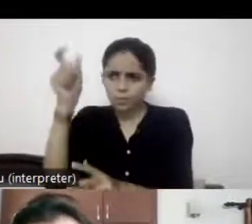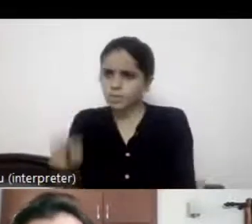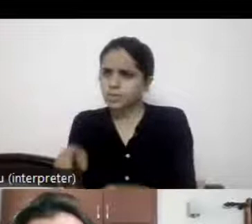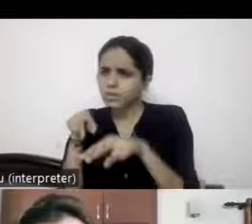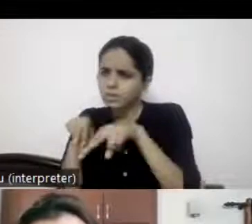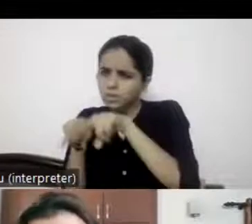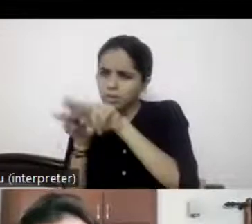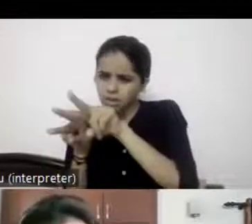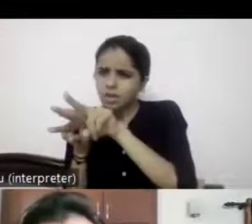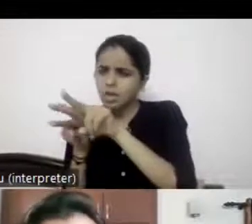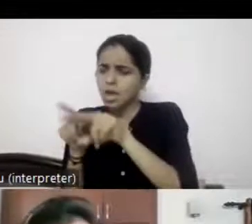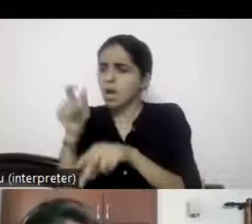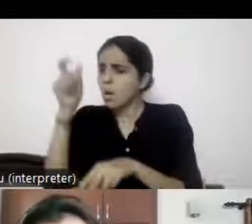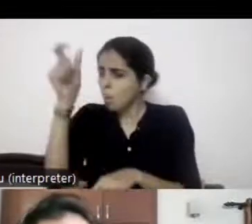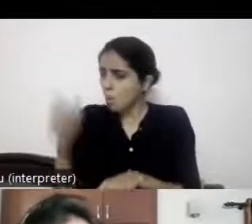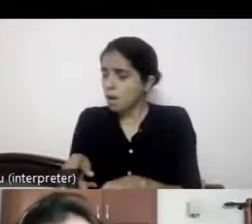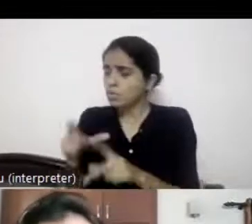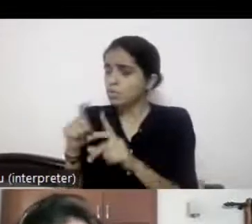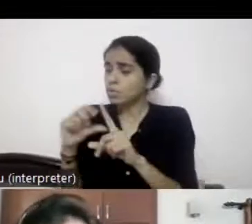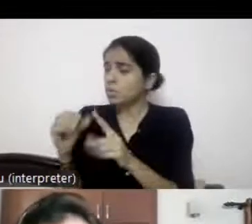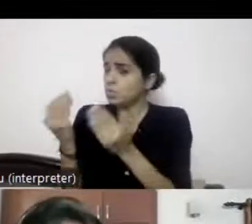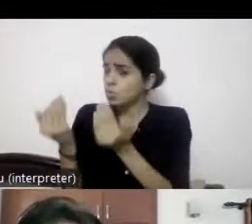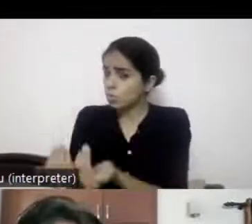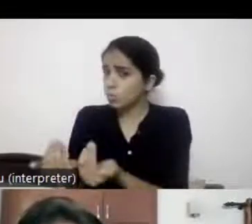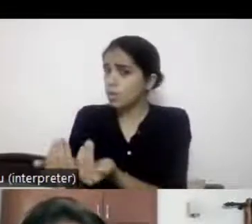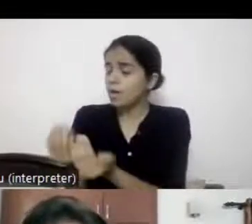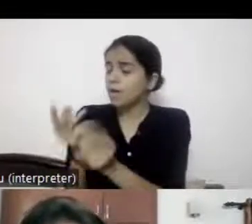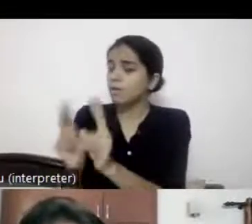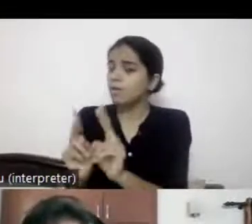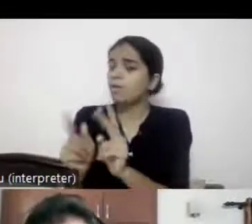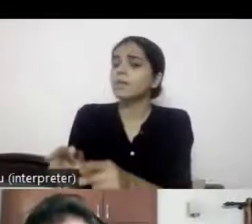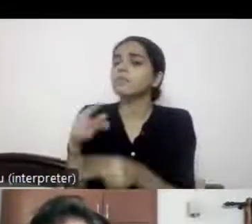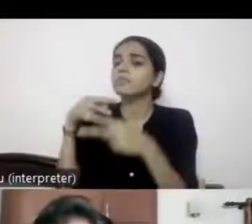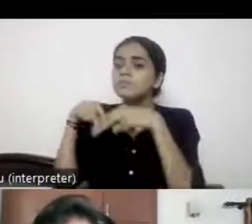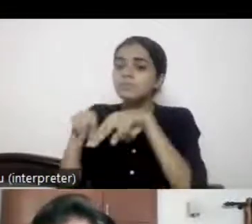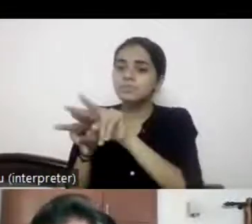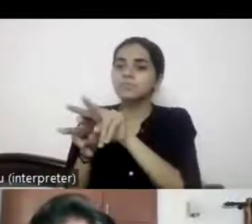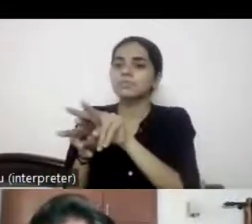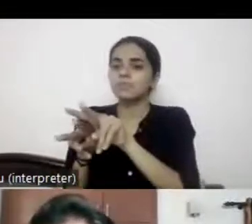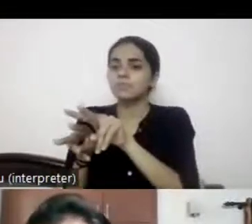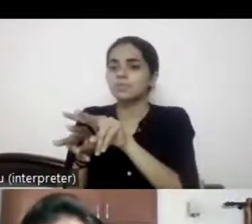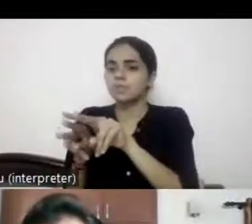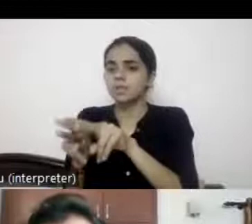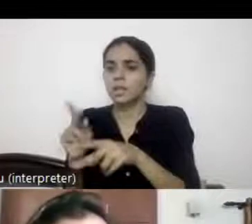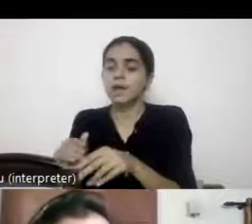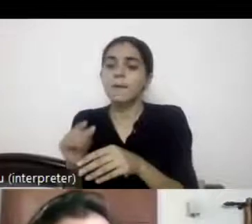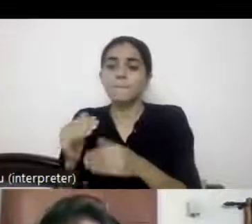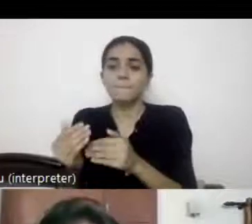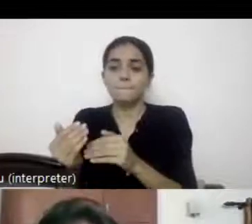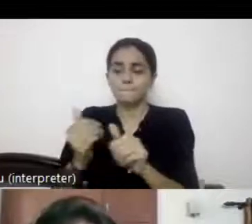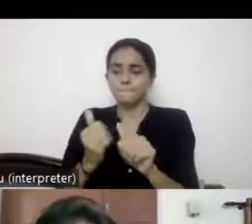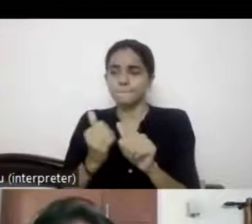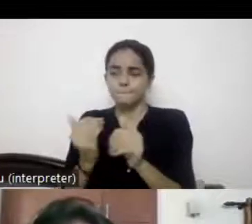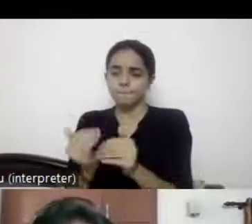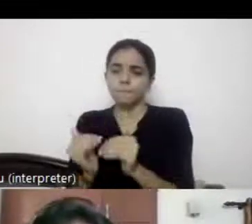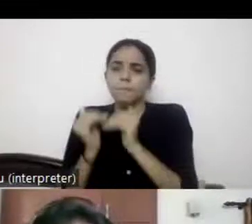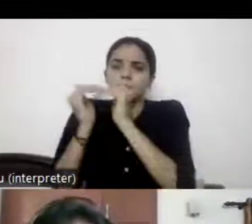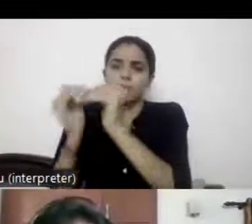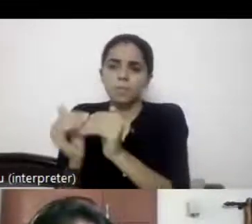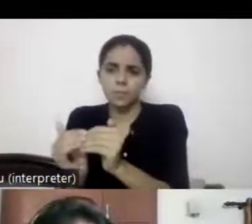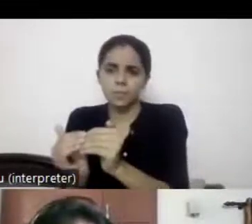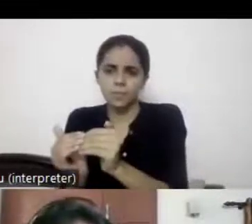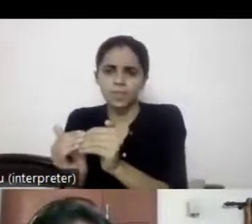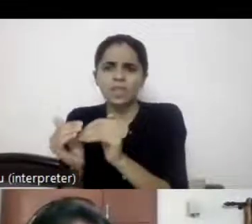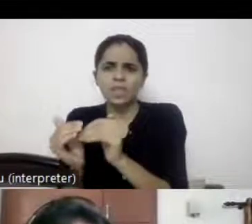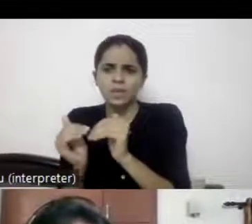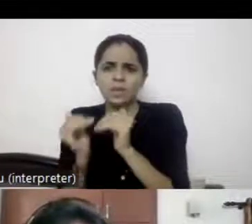Let us look at the abled figure first. All right. Before doing that, let me just go back and give